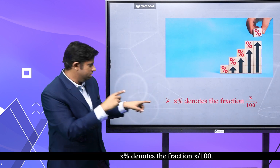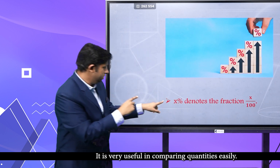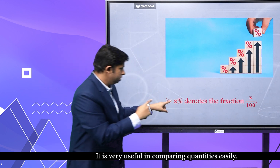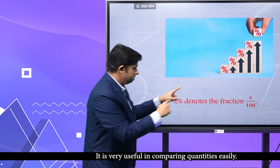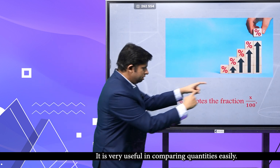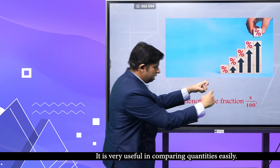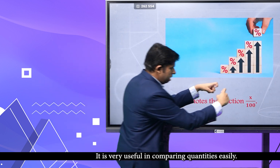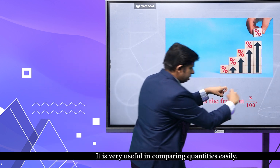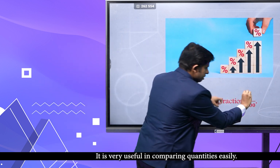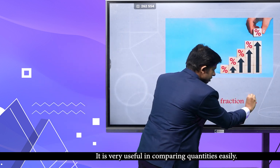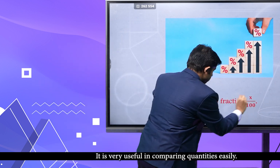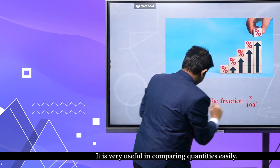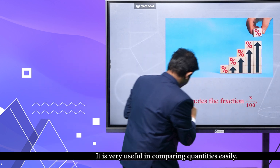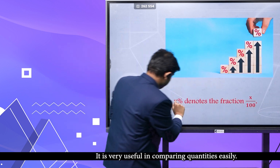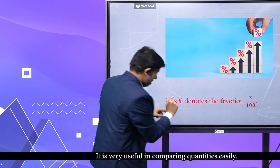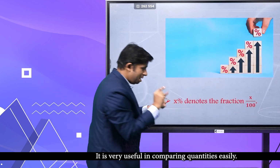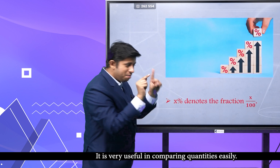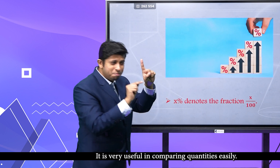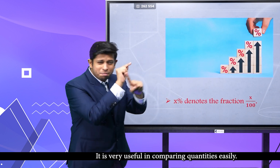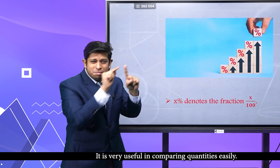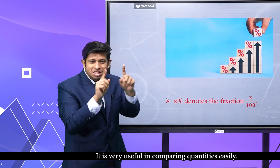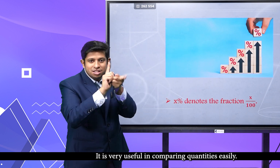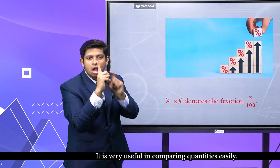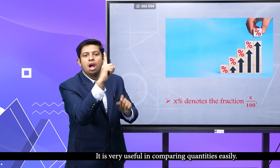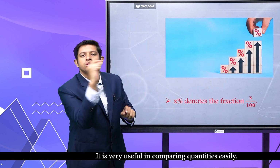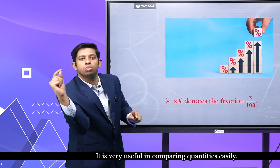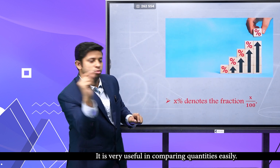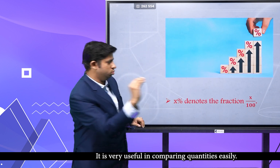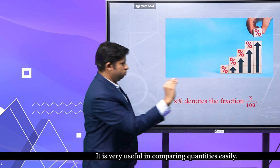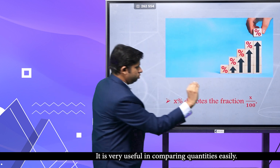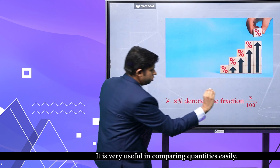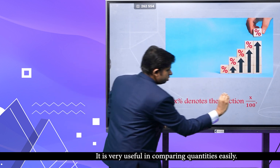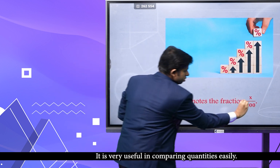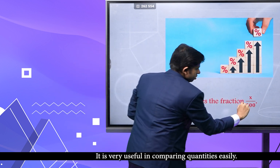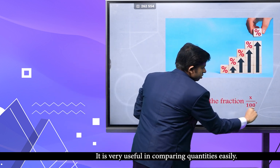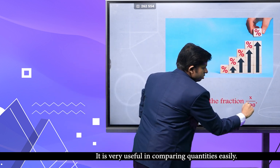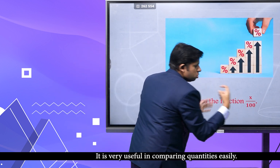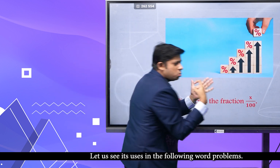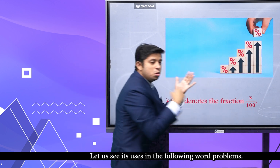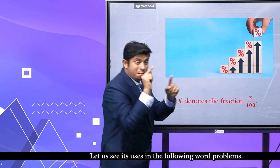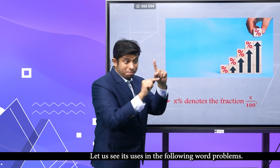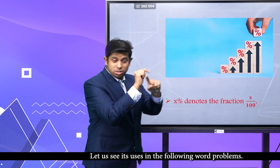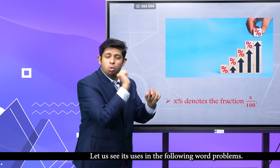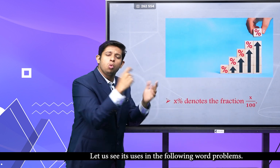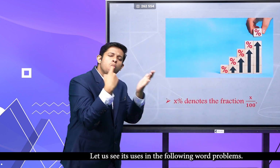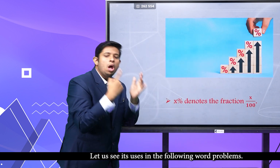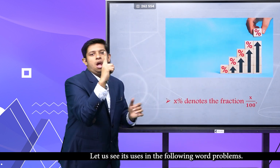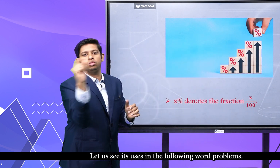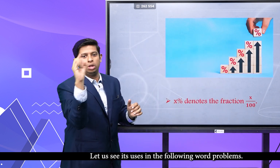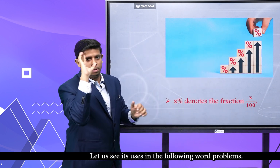It is very useful in comparing quantities easily. Let us see its uses in the following